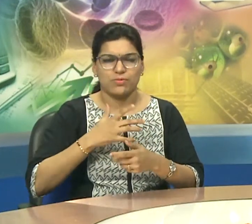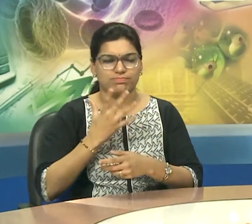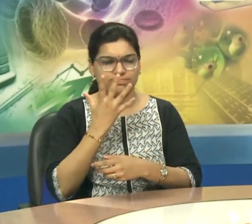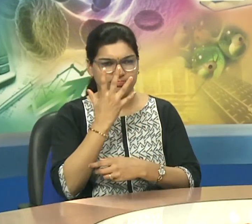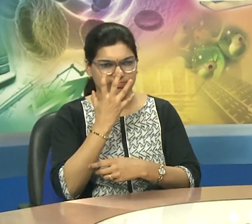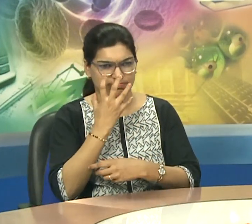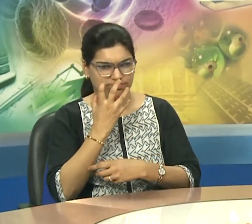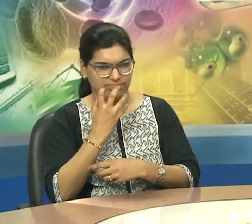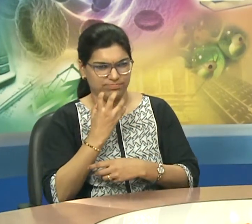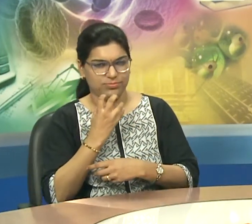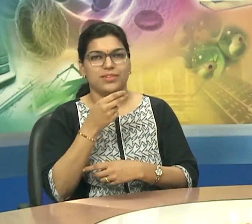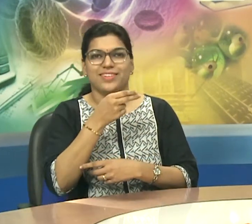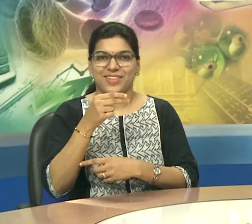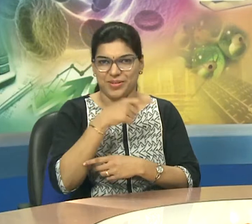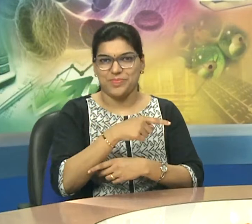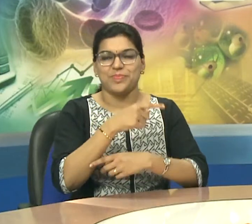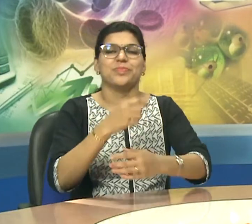it is like gloomily.